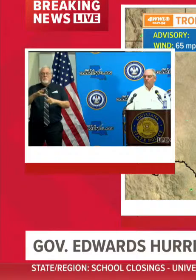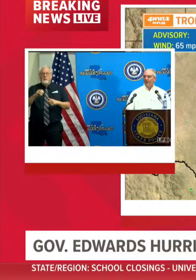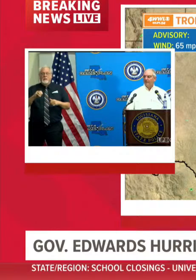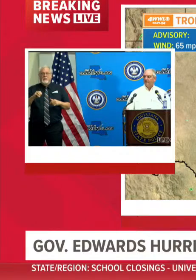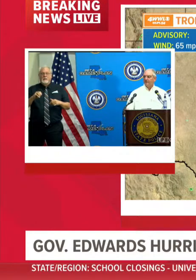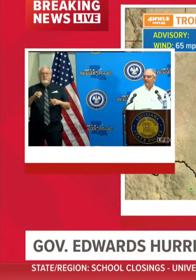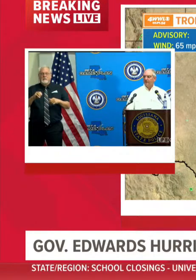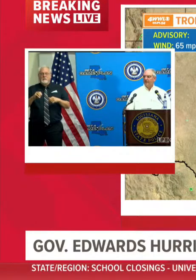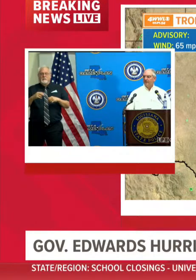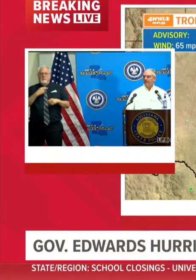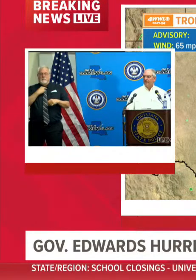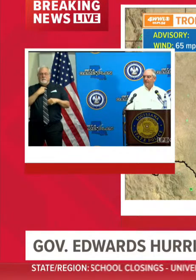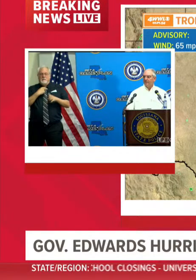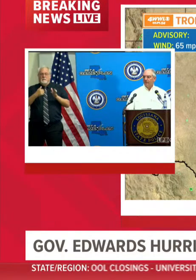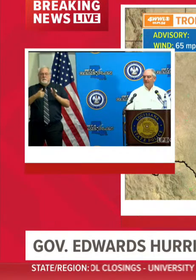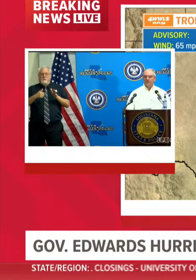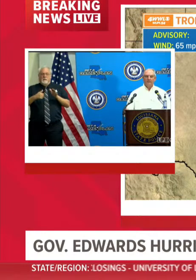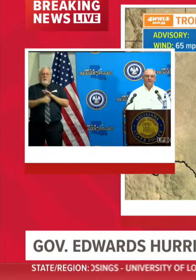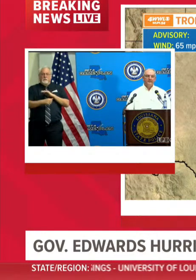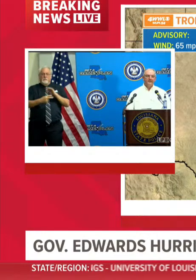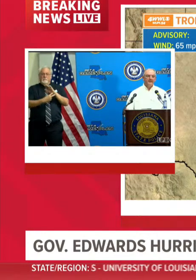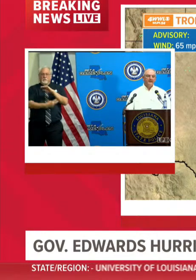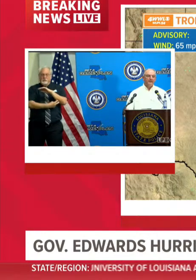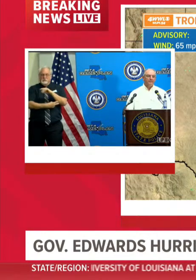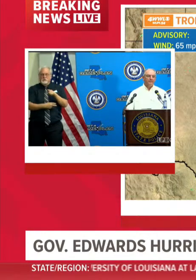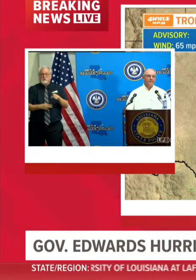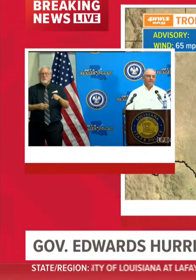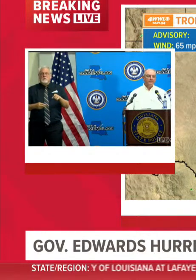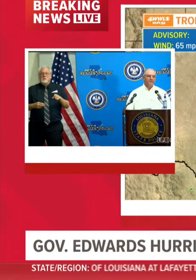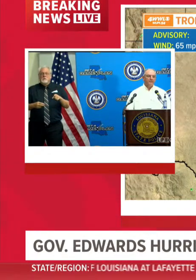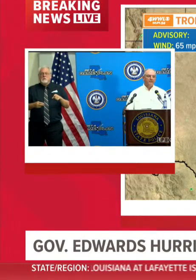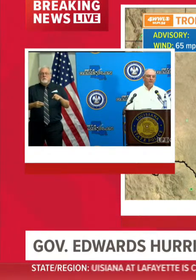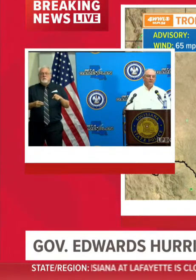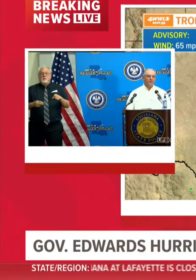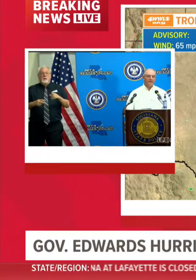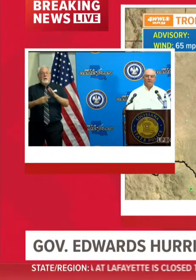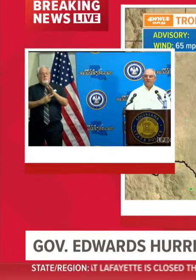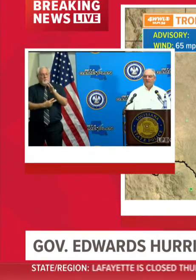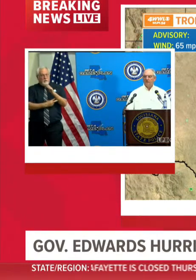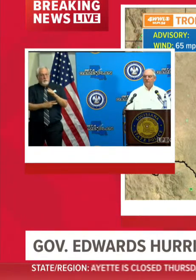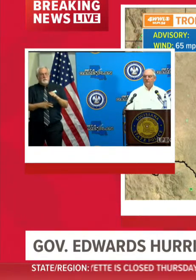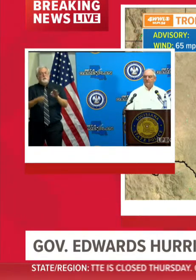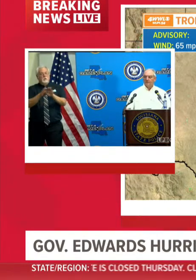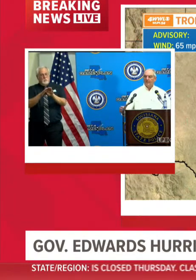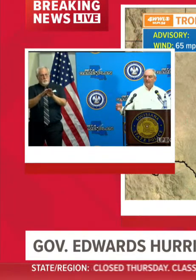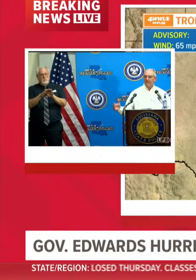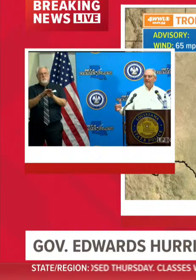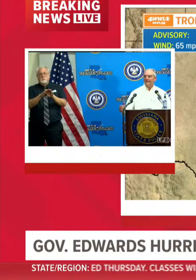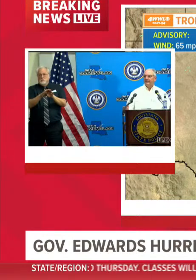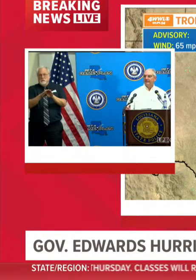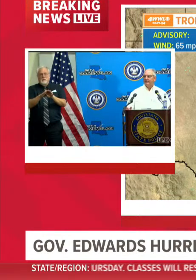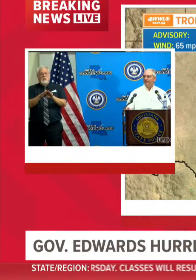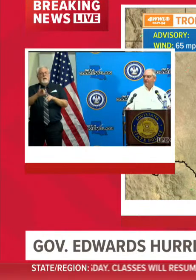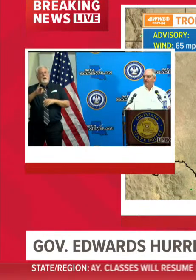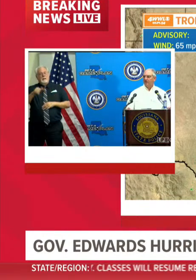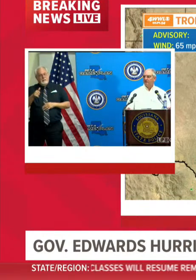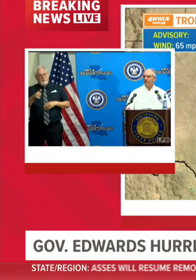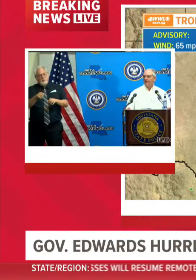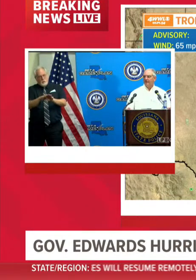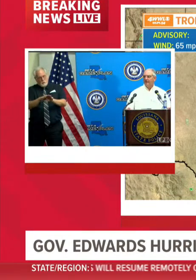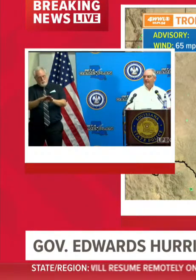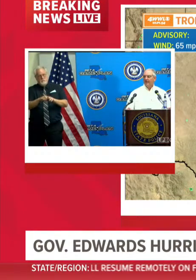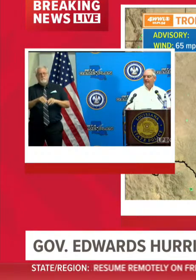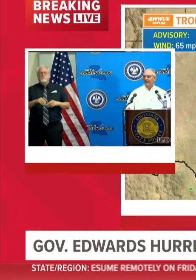sort of wedged underneath the bridge. The bridge remains closed, so that means I-10 is